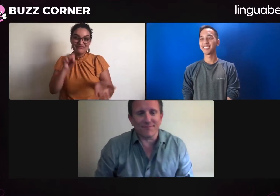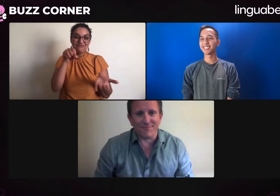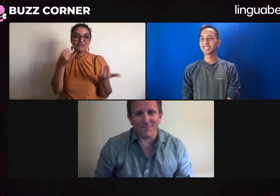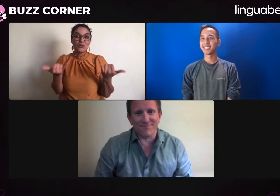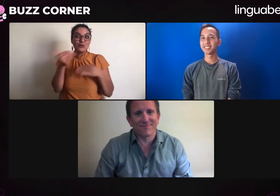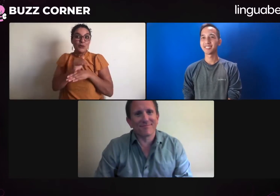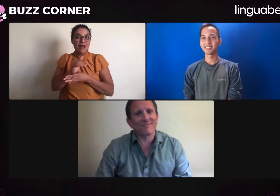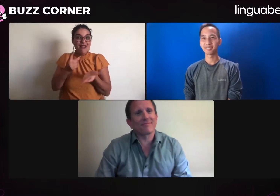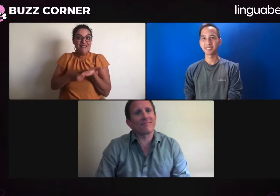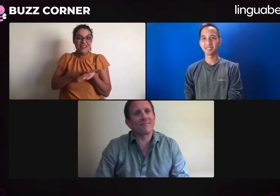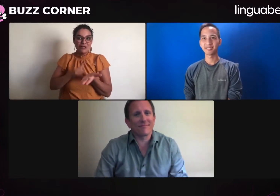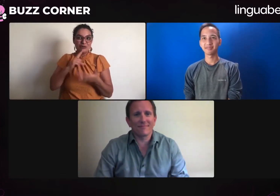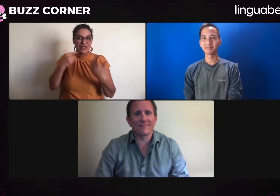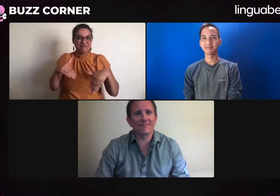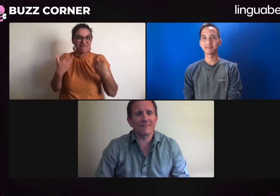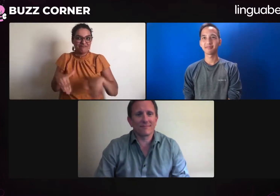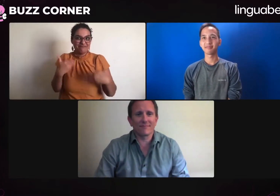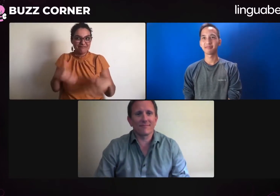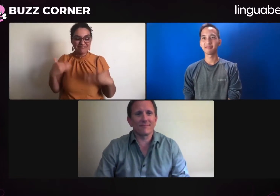to our discussion tonight.